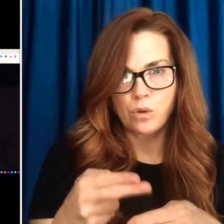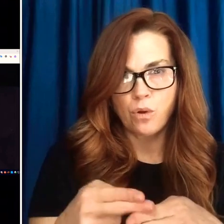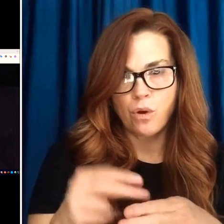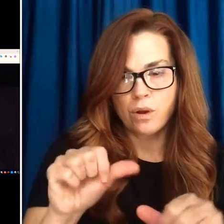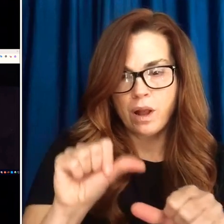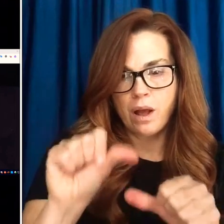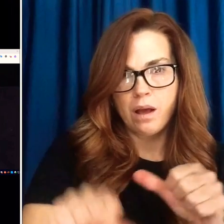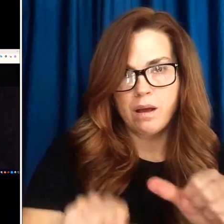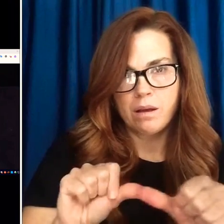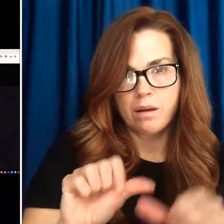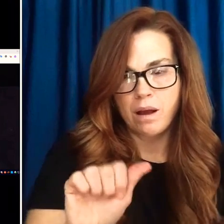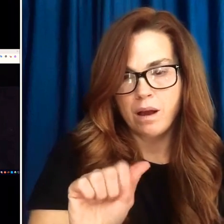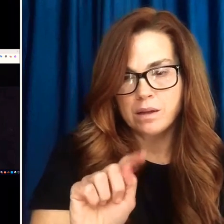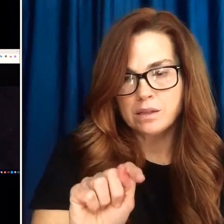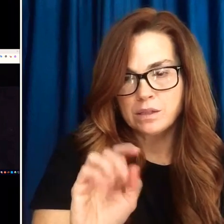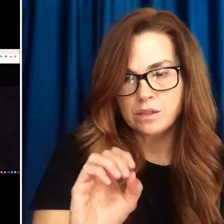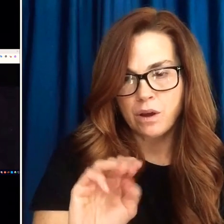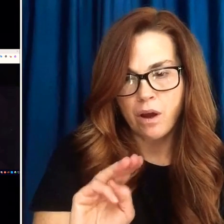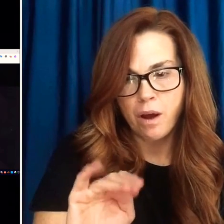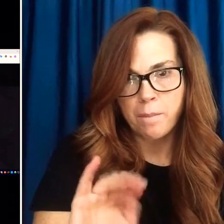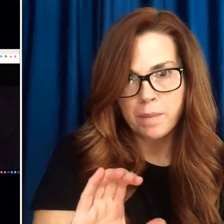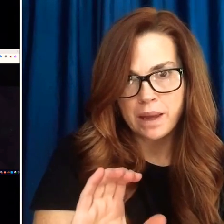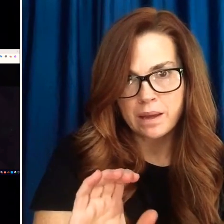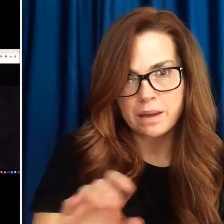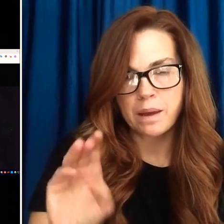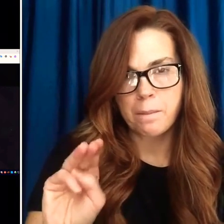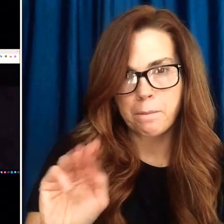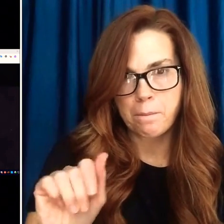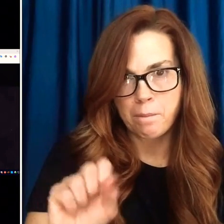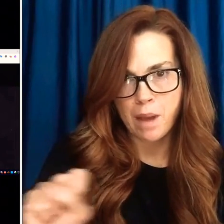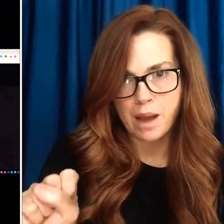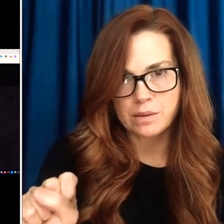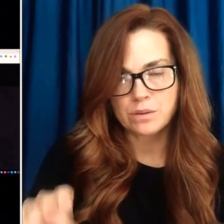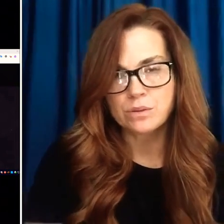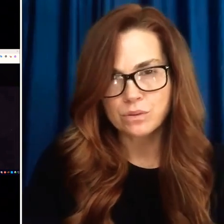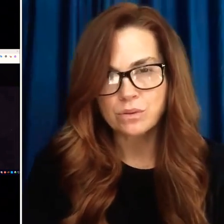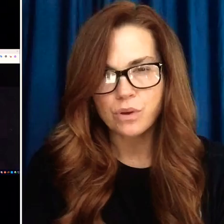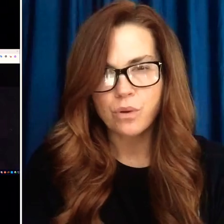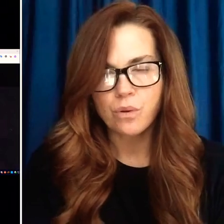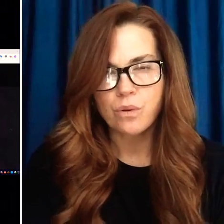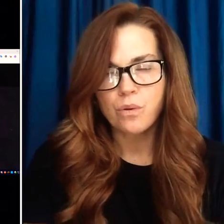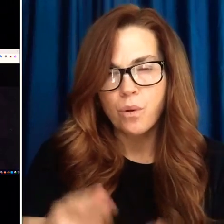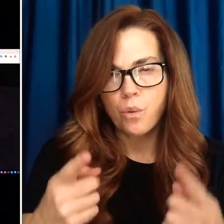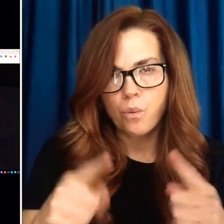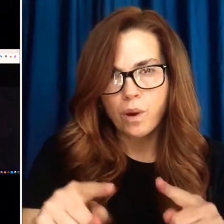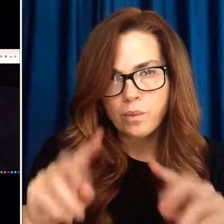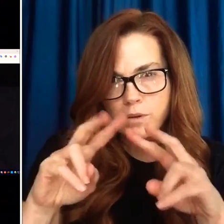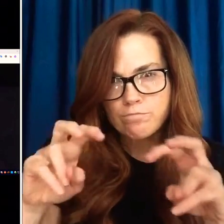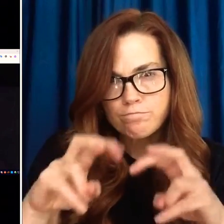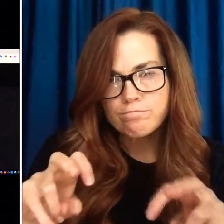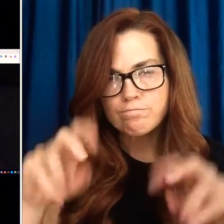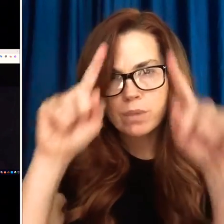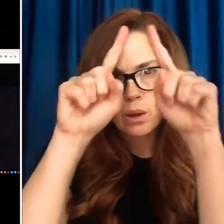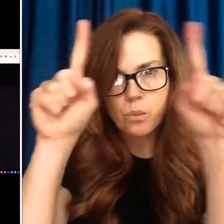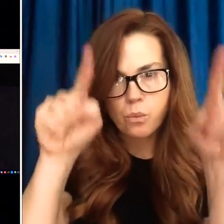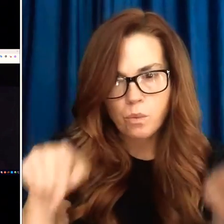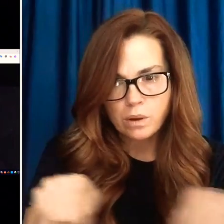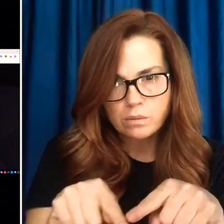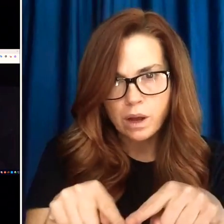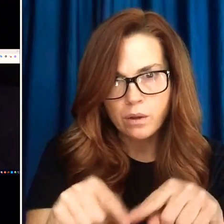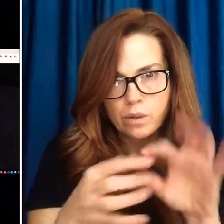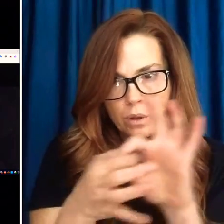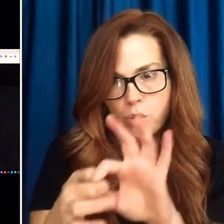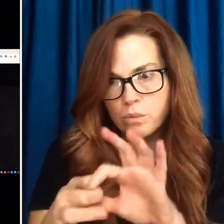mass. So when we're looking at tiles from the periodic table, we need to